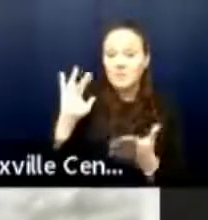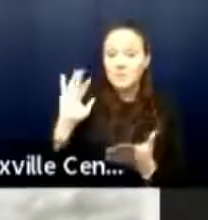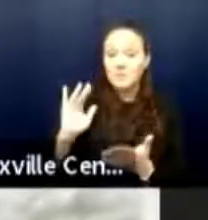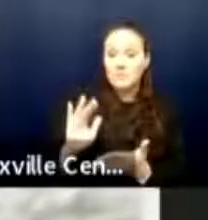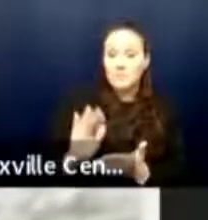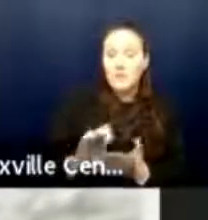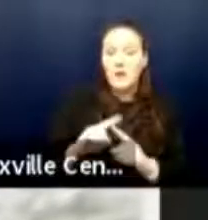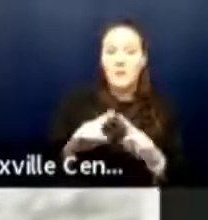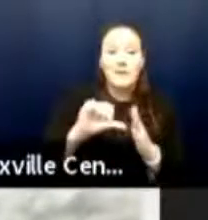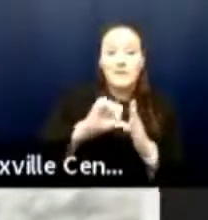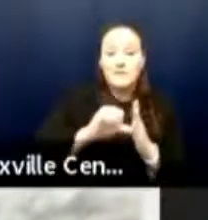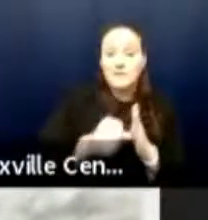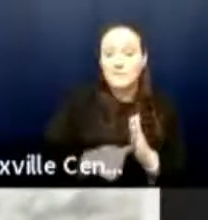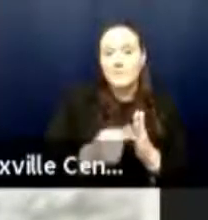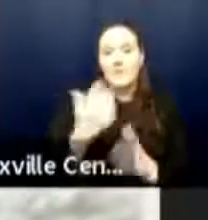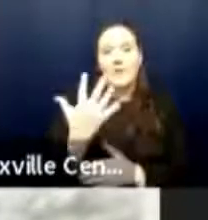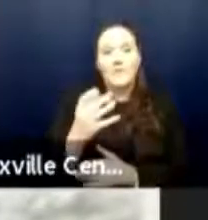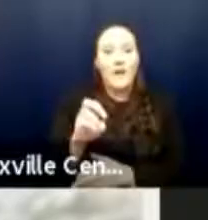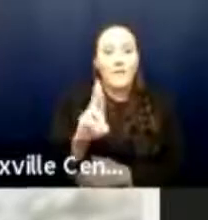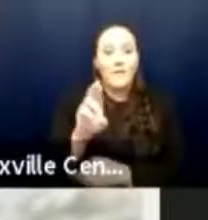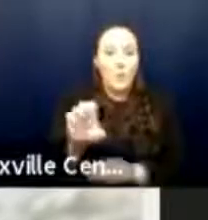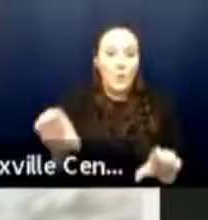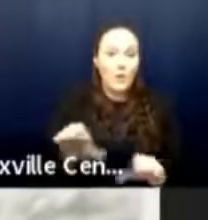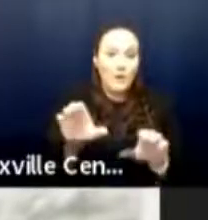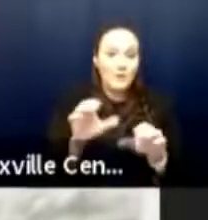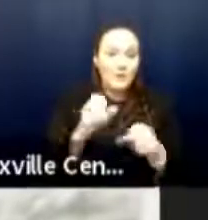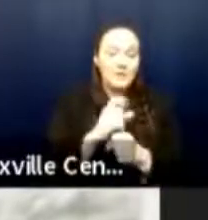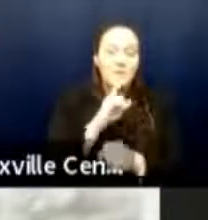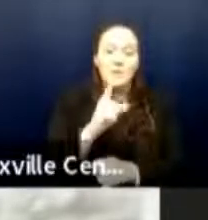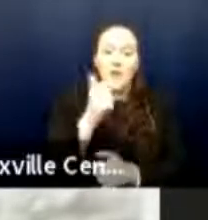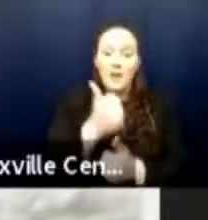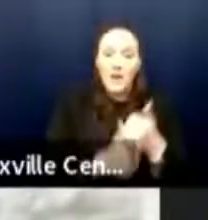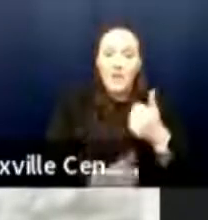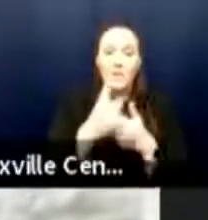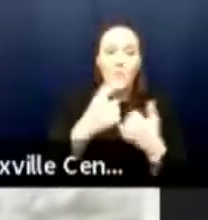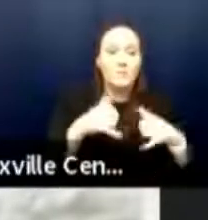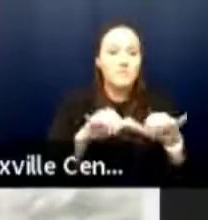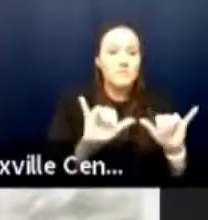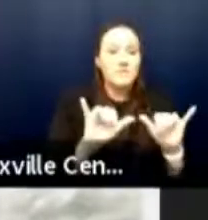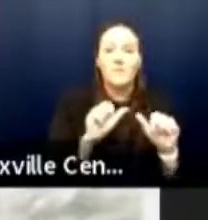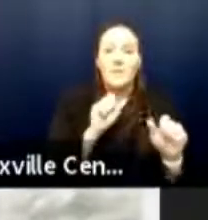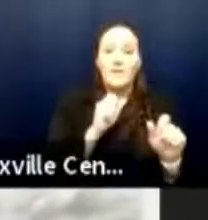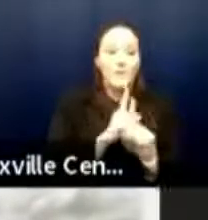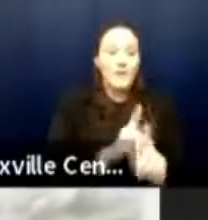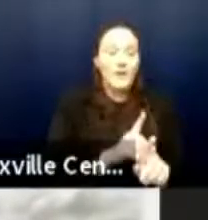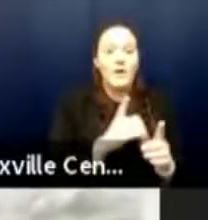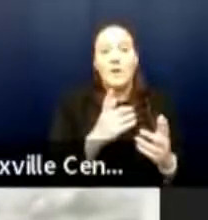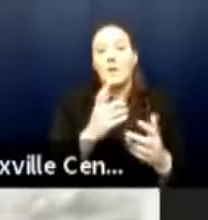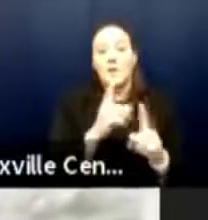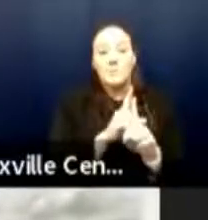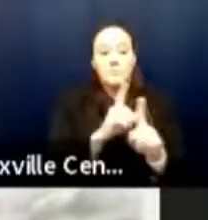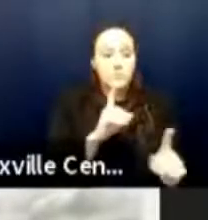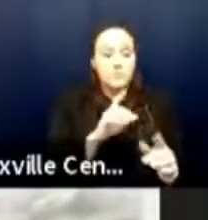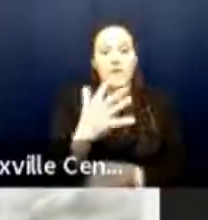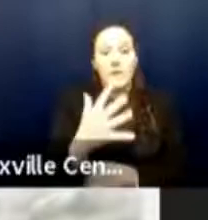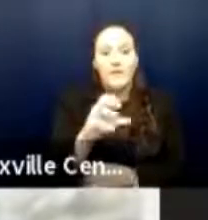of the 5 core actions and ask that everyone continue to follow them all of the time. Our second